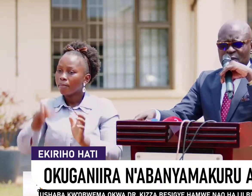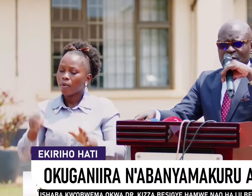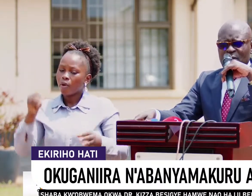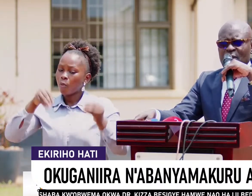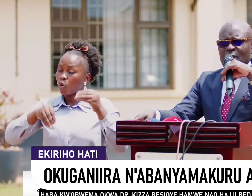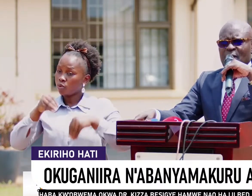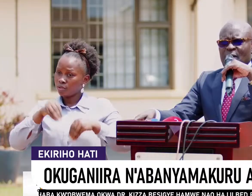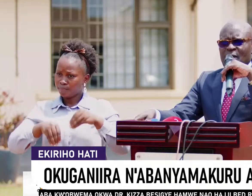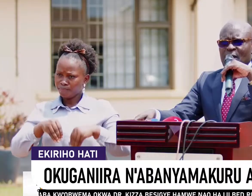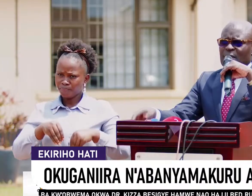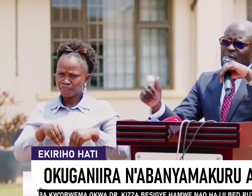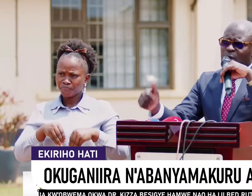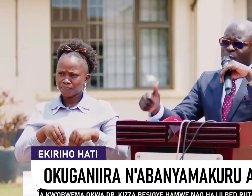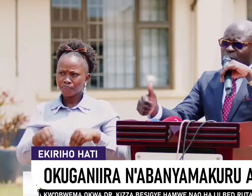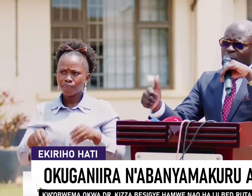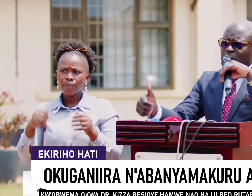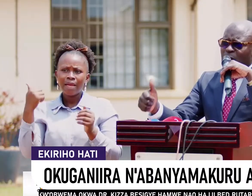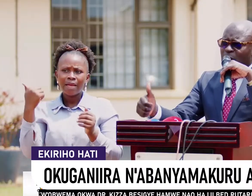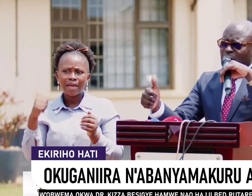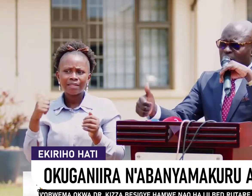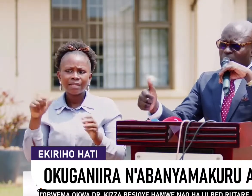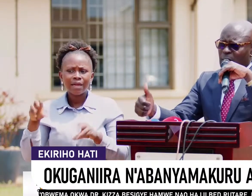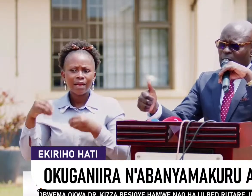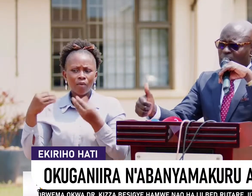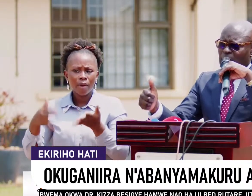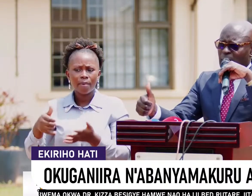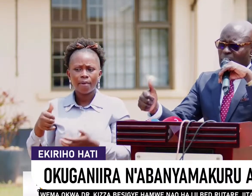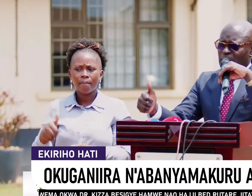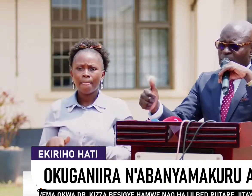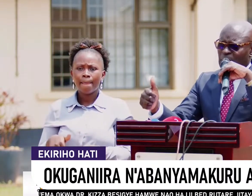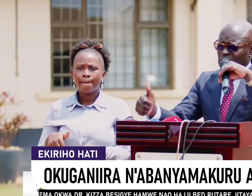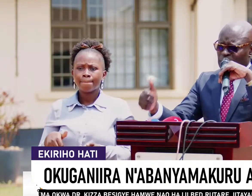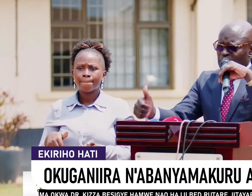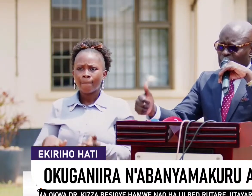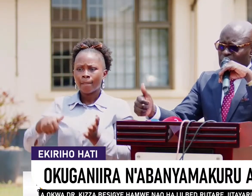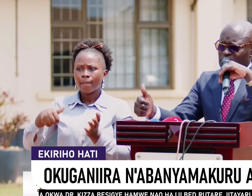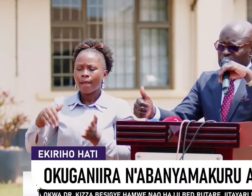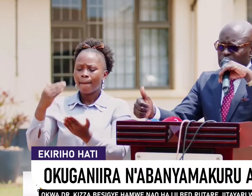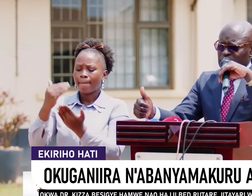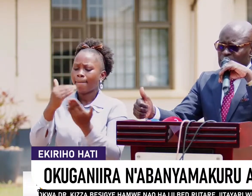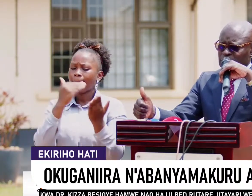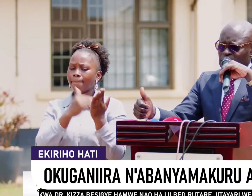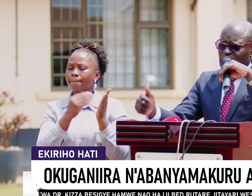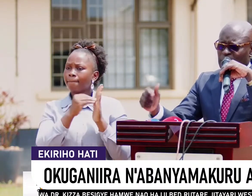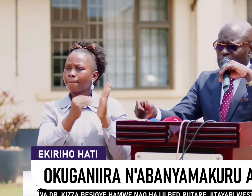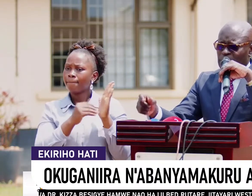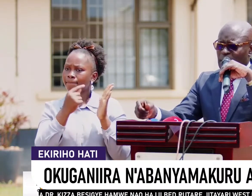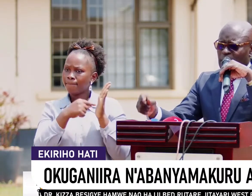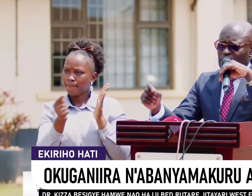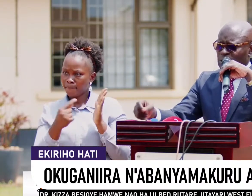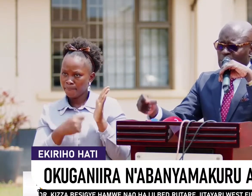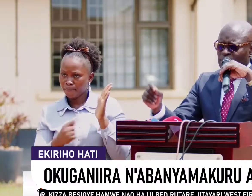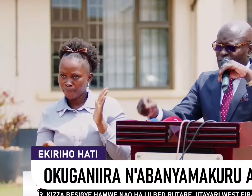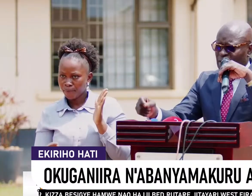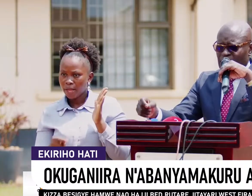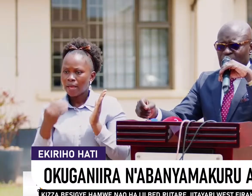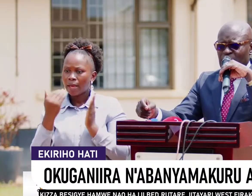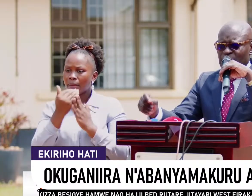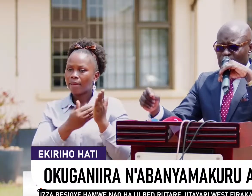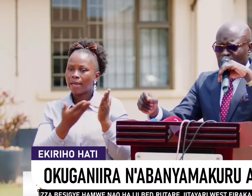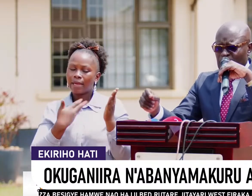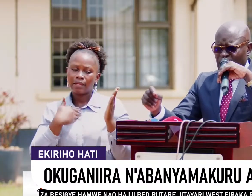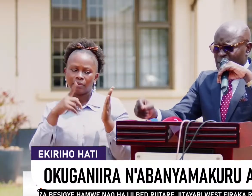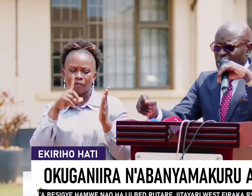omulonzi nga tannaweebwa aka ballot paper oba kapapula akaliko